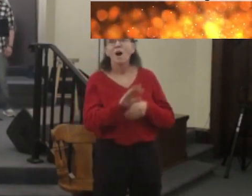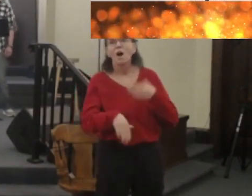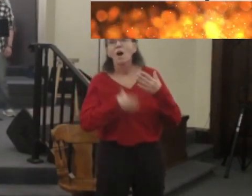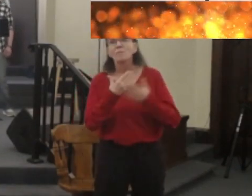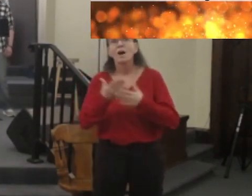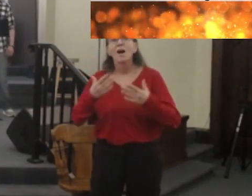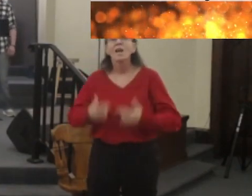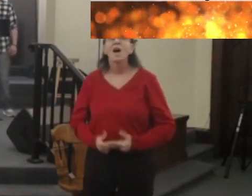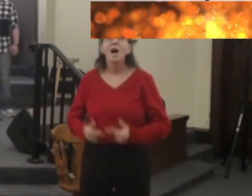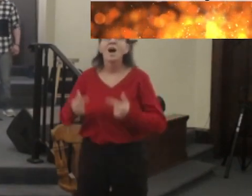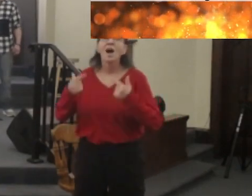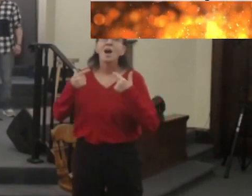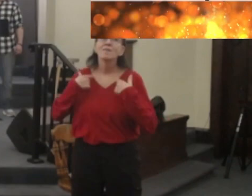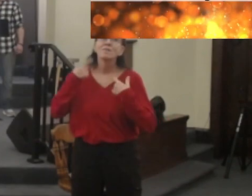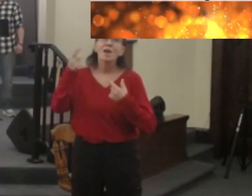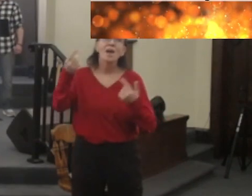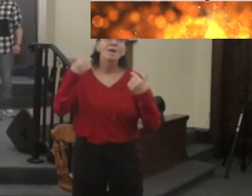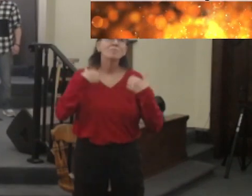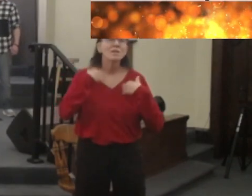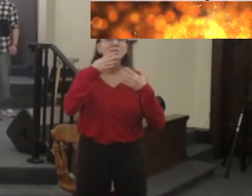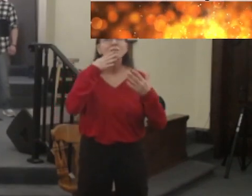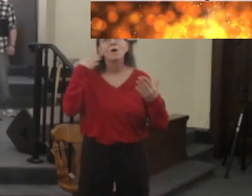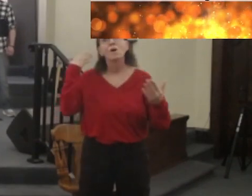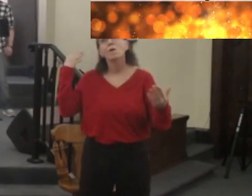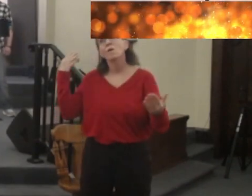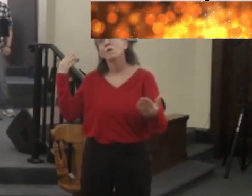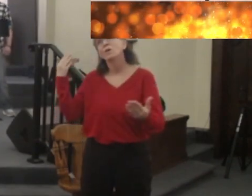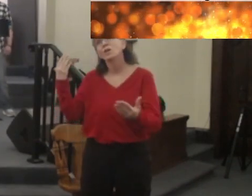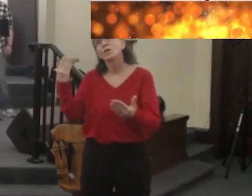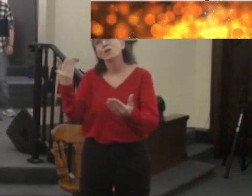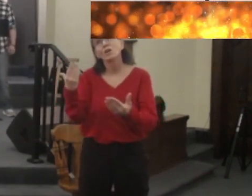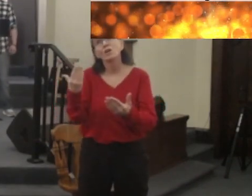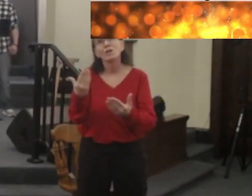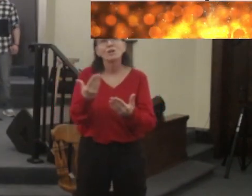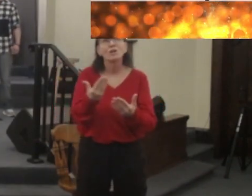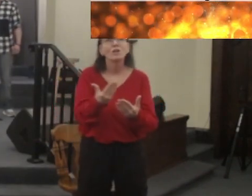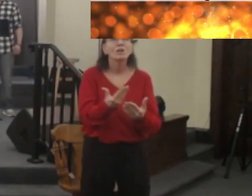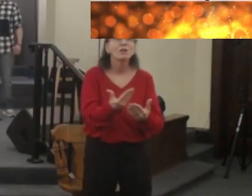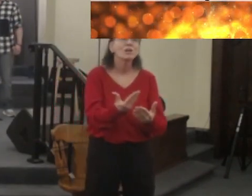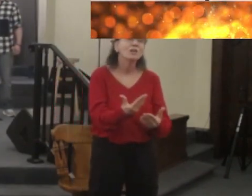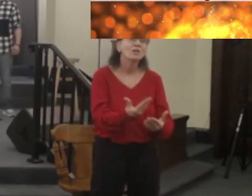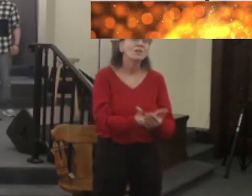And all my life you have been so, so